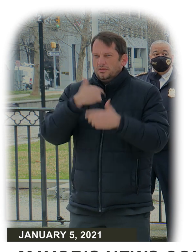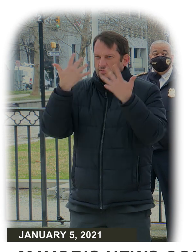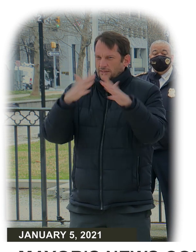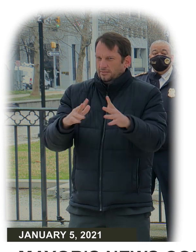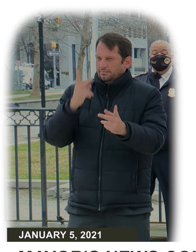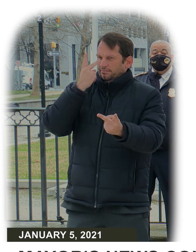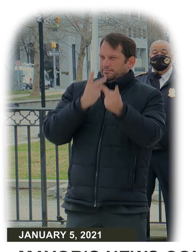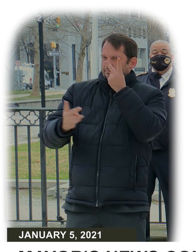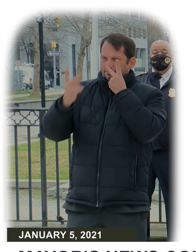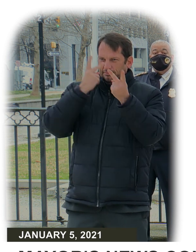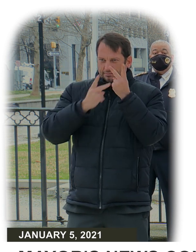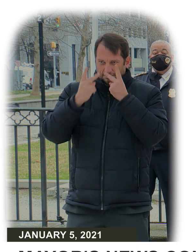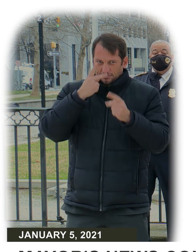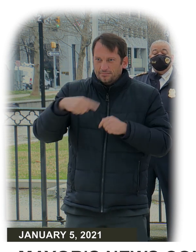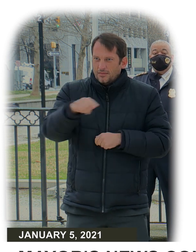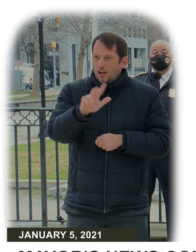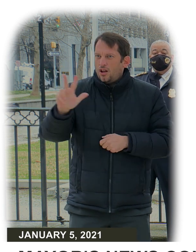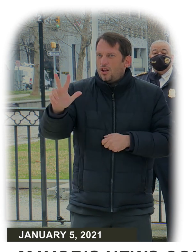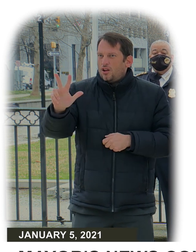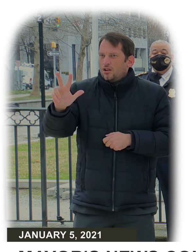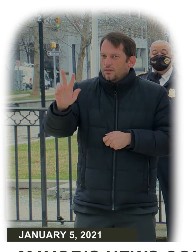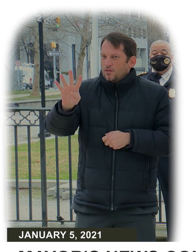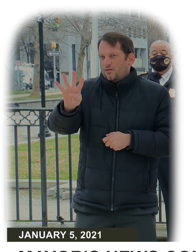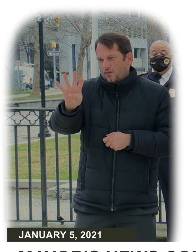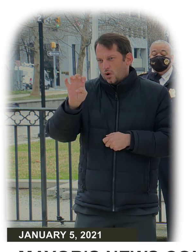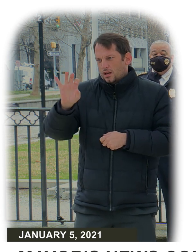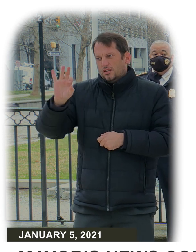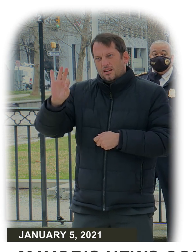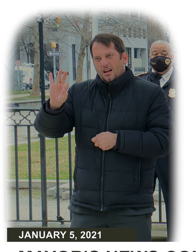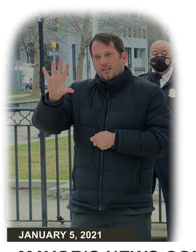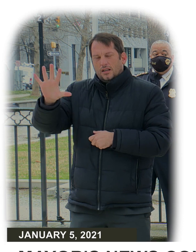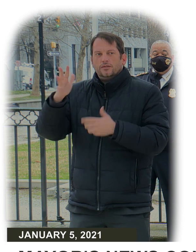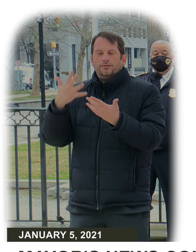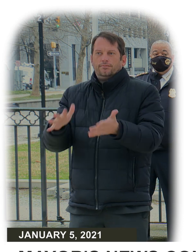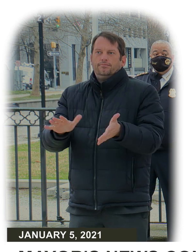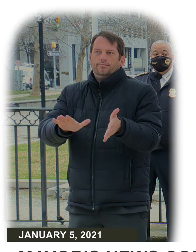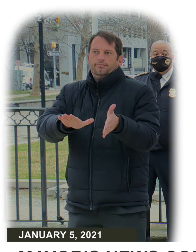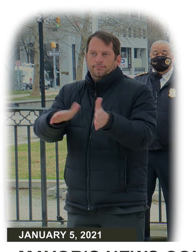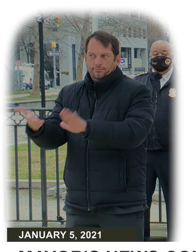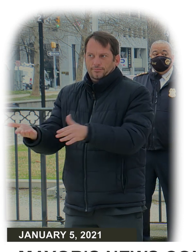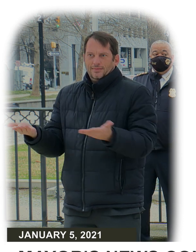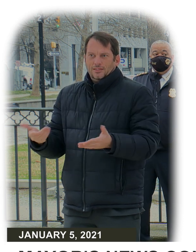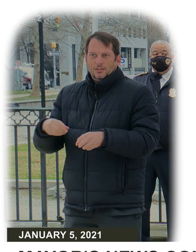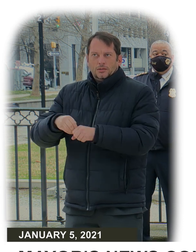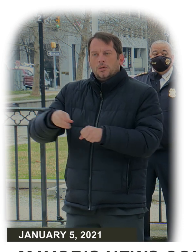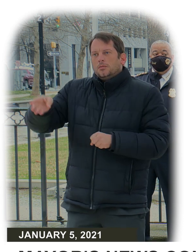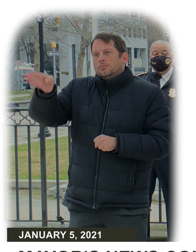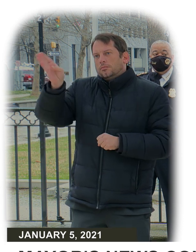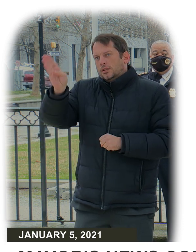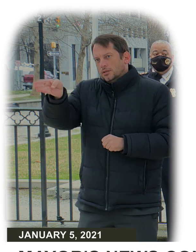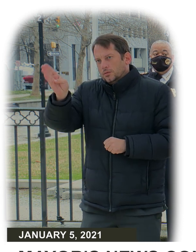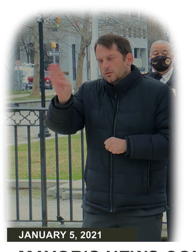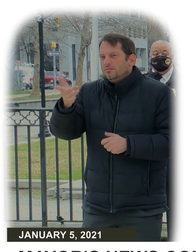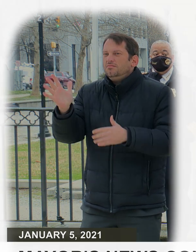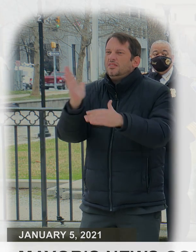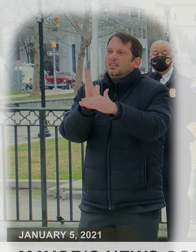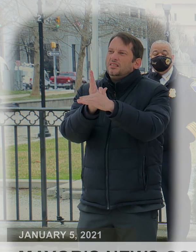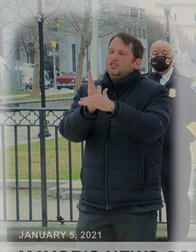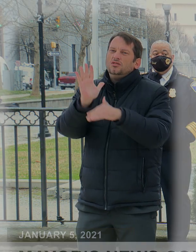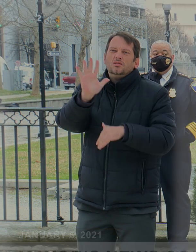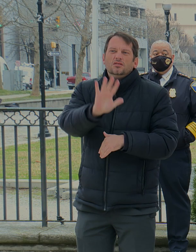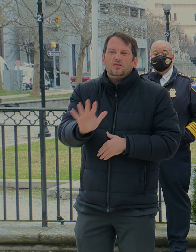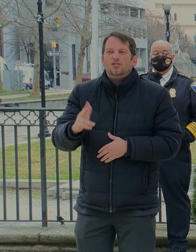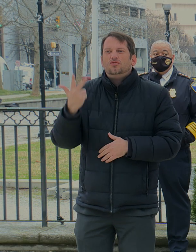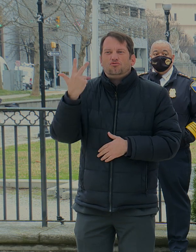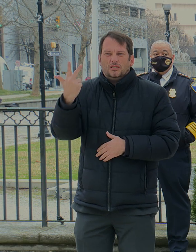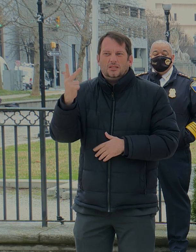649 deaths from COVID-19 in the city of Baltimore, and we're averaging over 3 deaths a week to COVID. I want